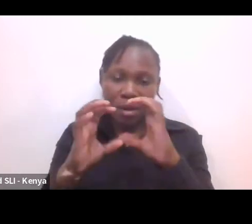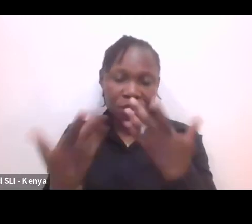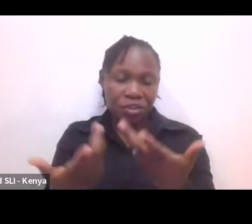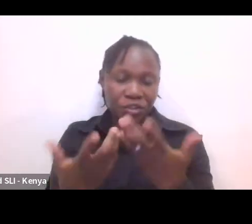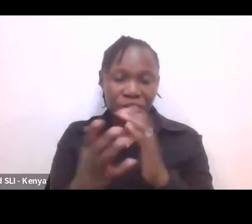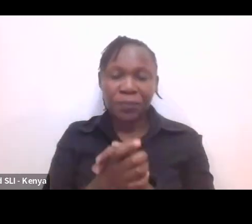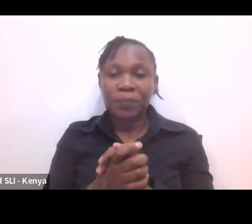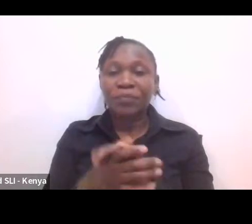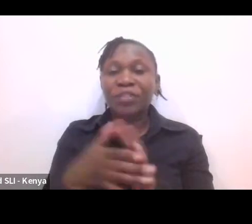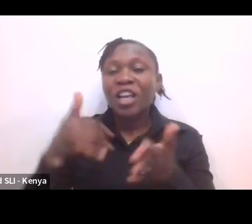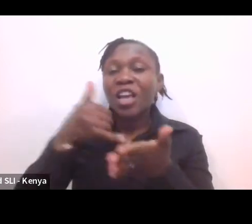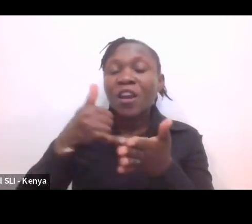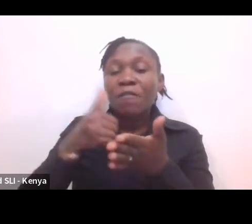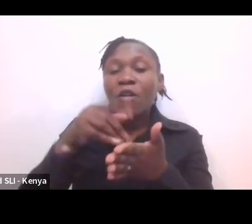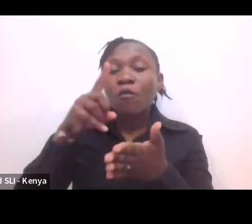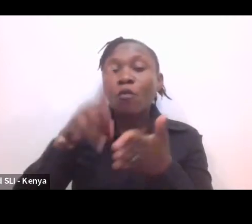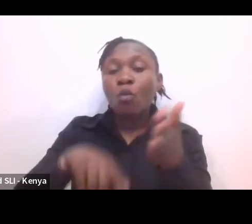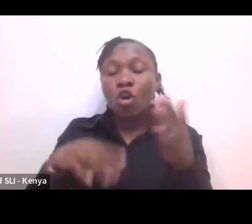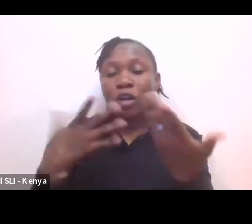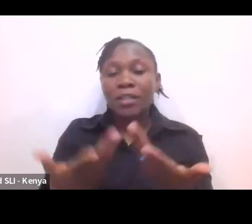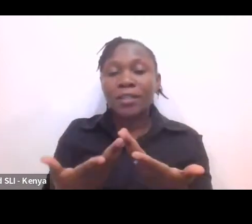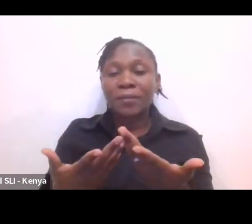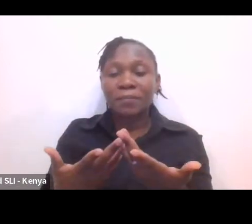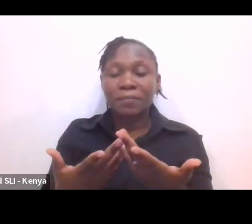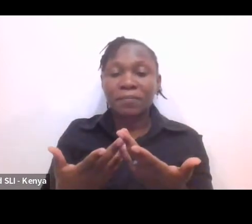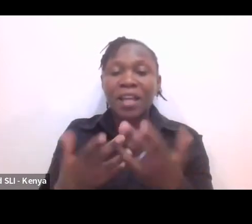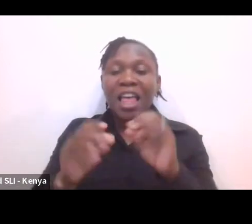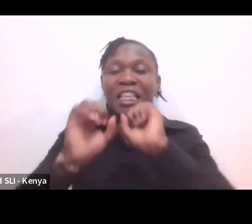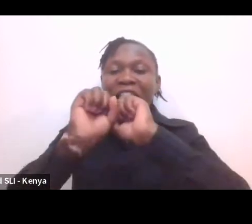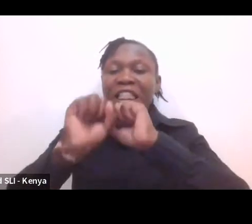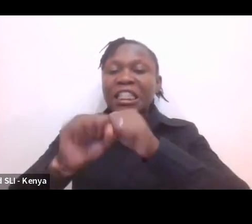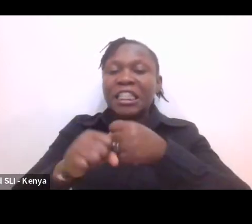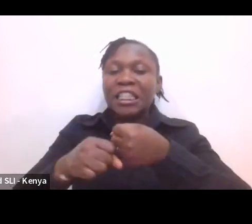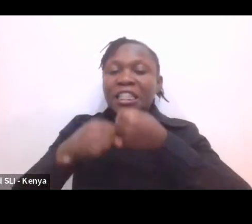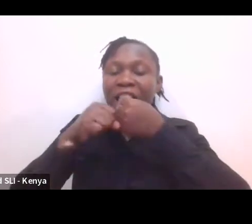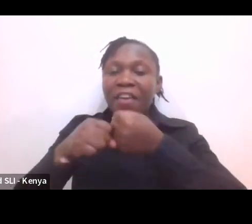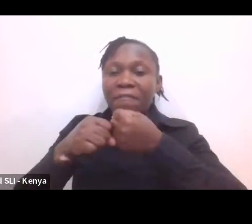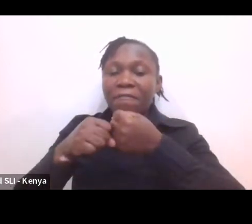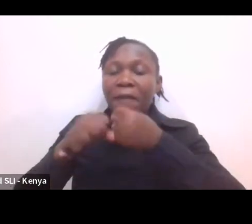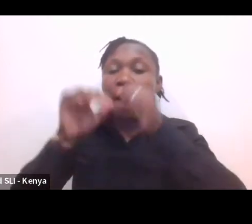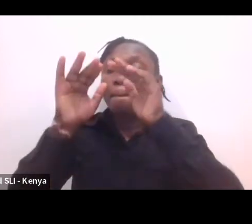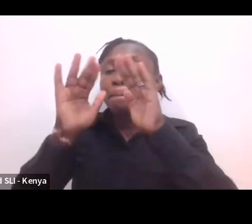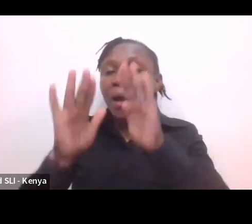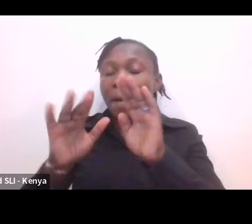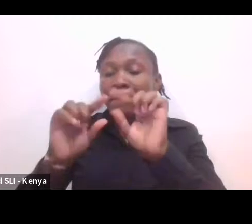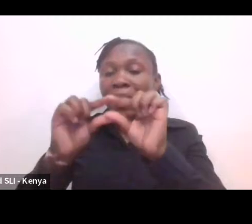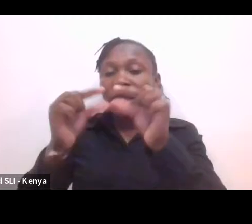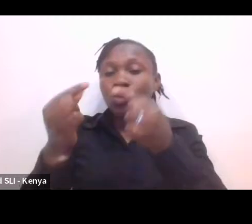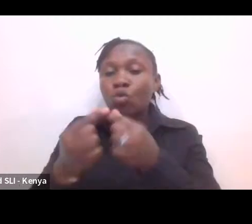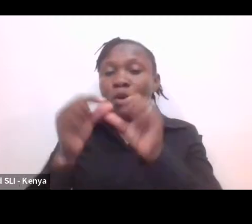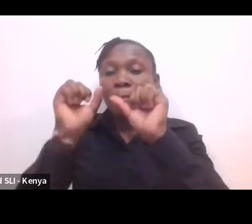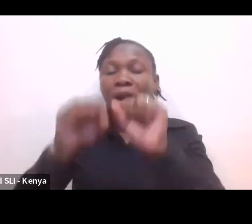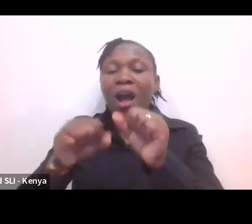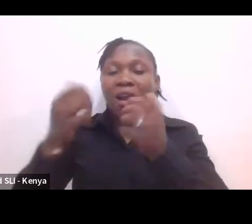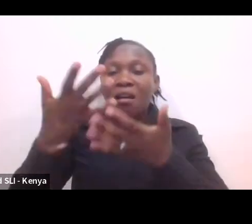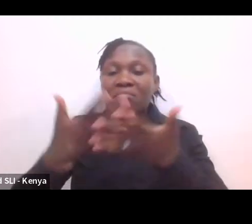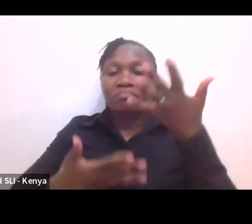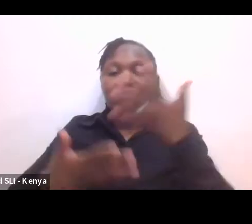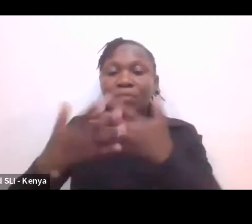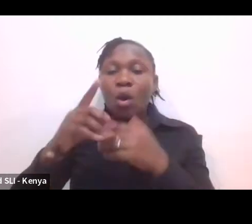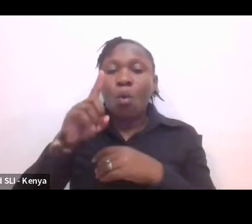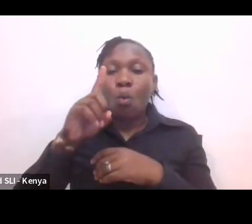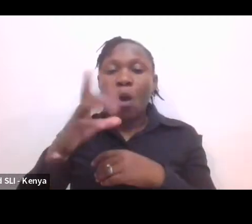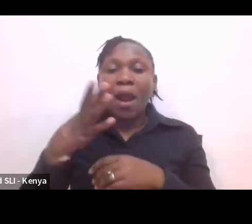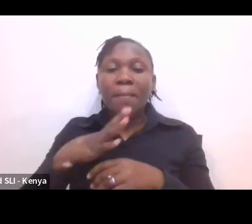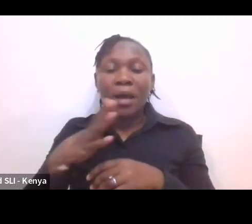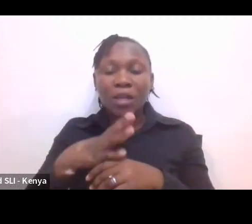involving safe, purposeful group interactions. One of our autism schools even teaches